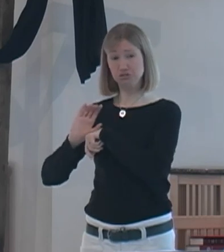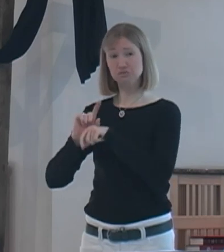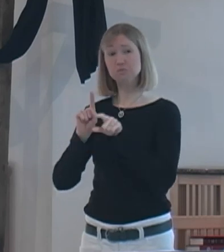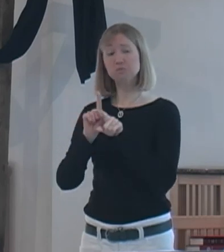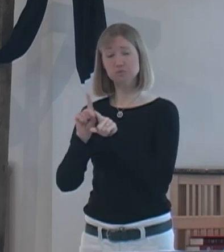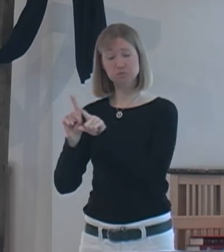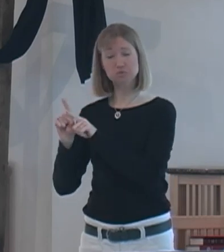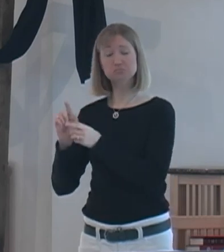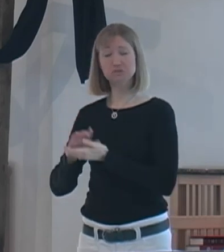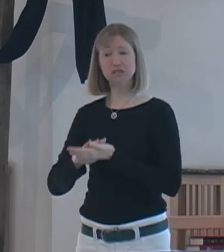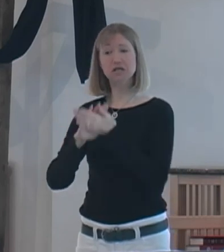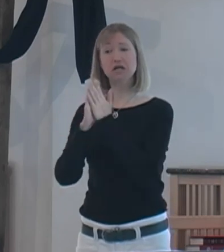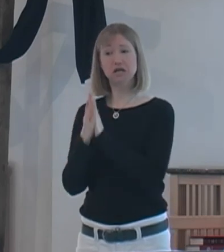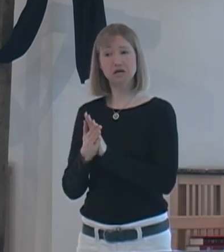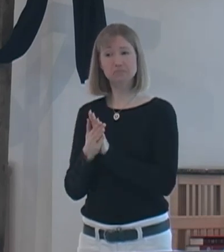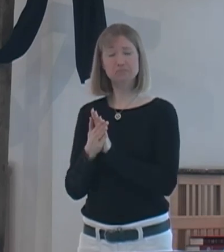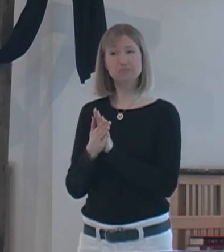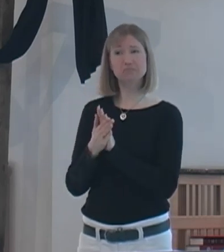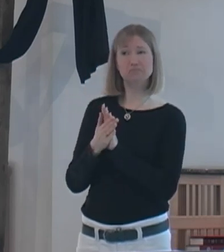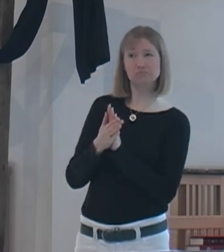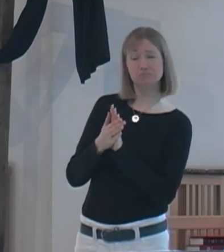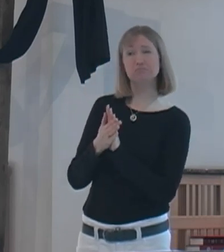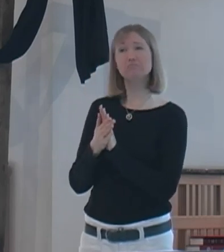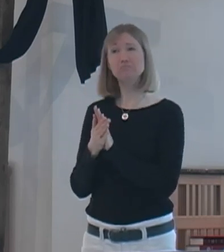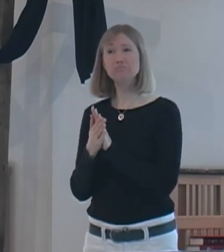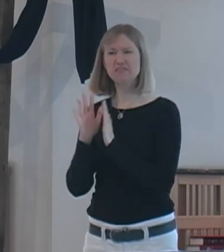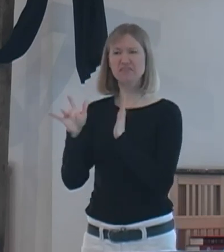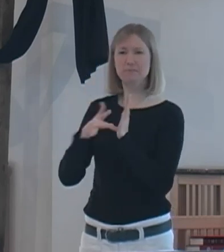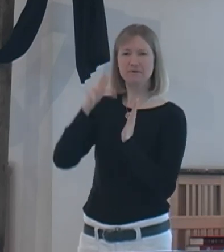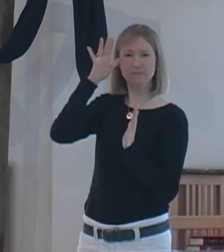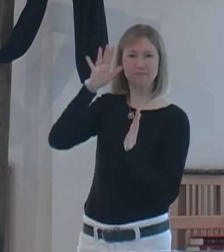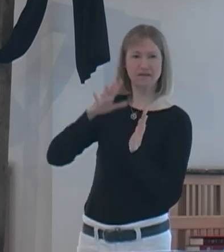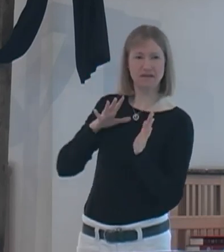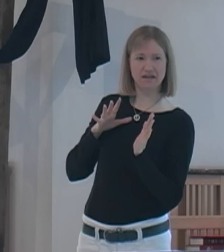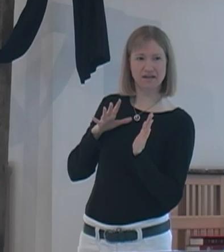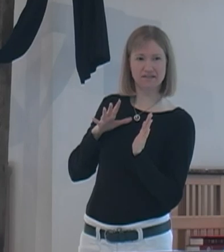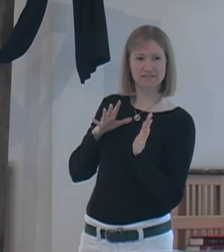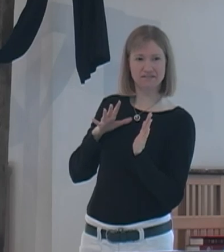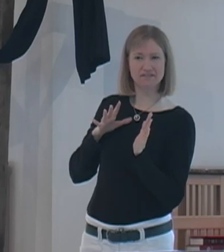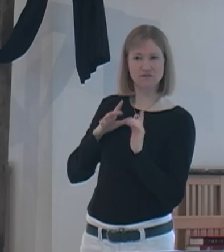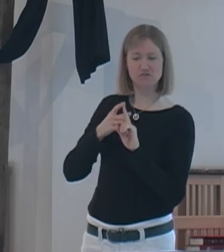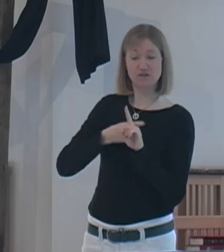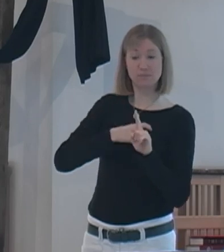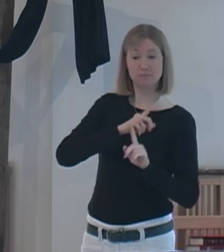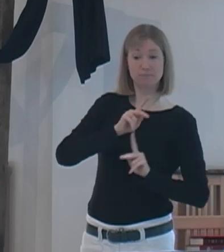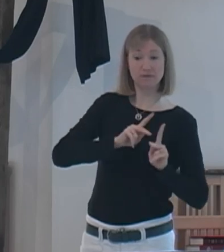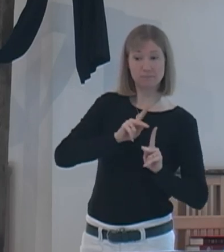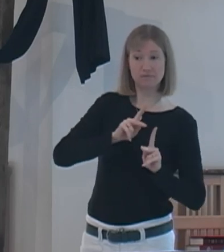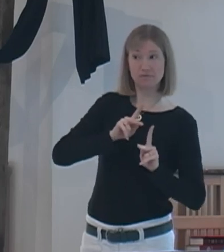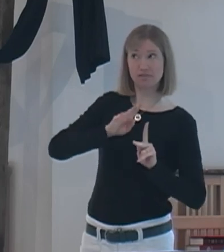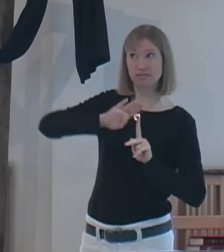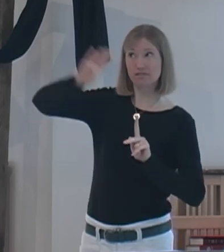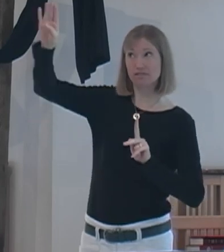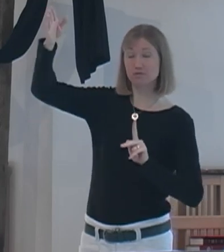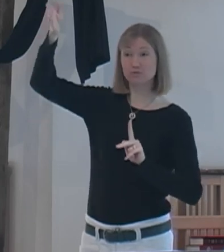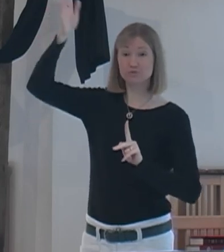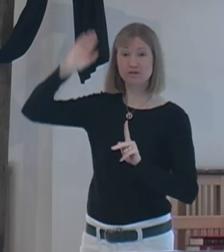become the middleman between people and God. There were all sorts